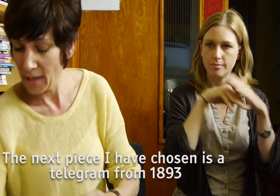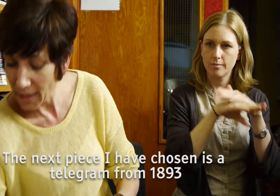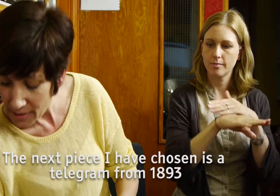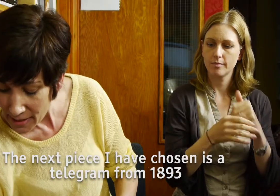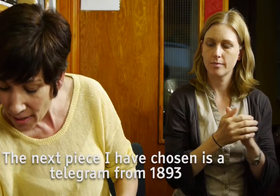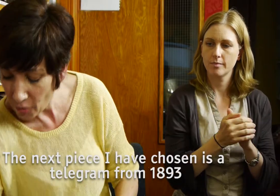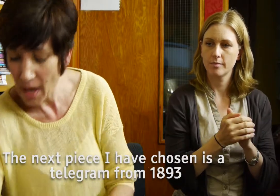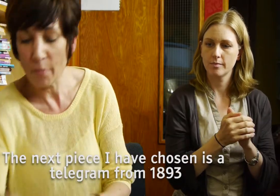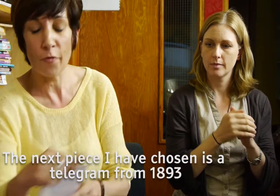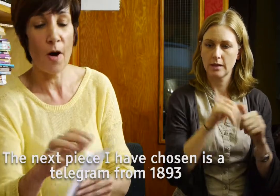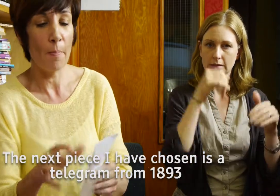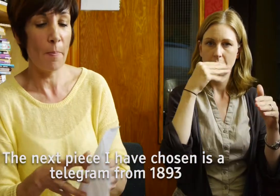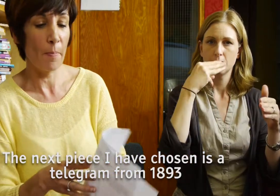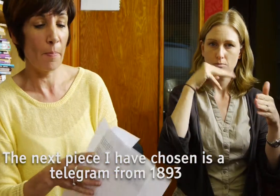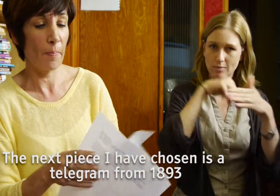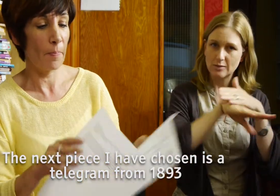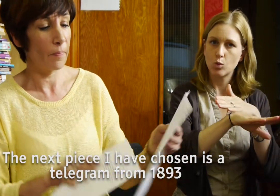And it's a telegram from,